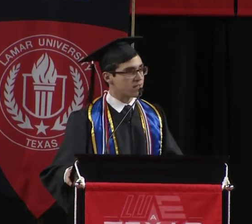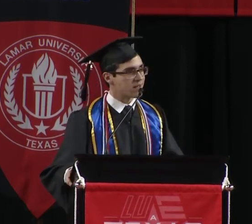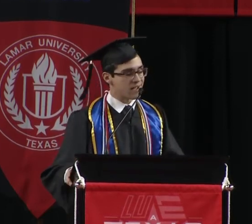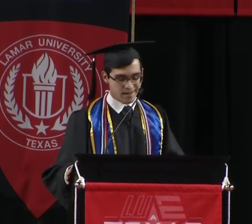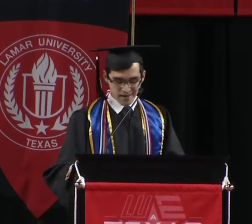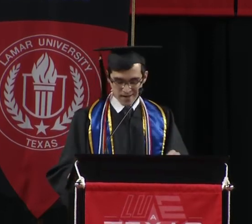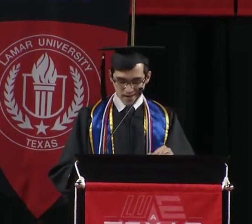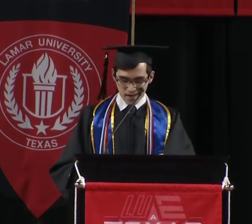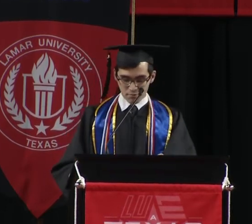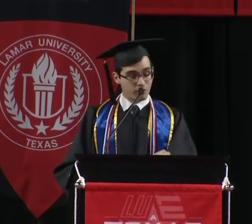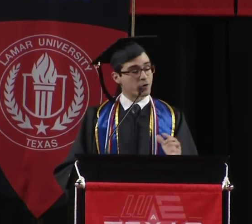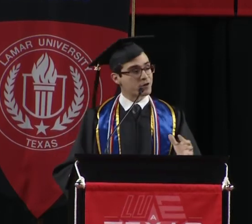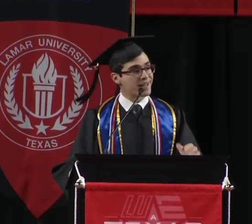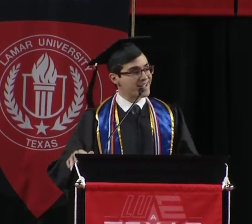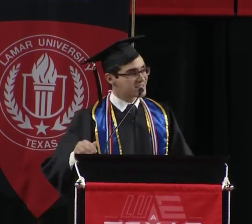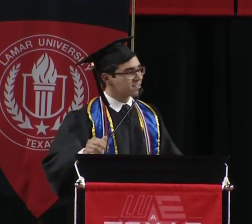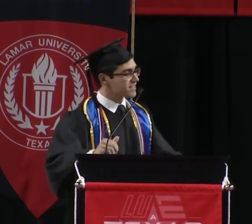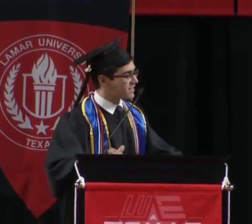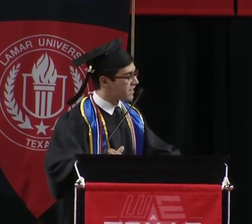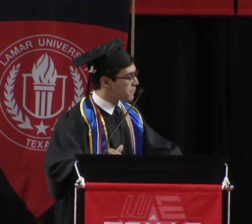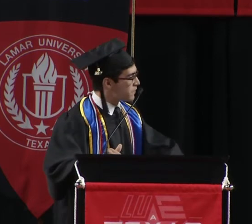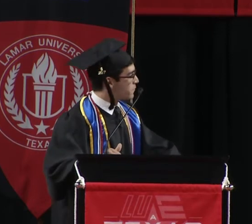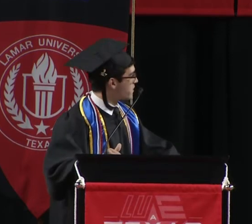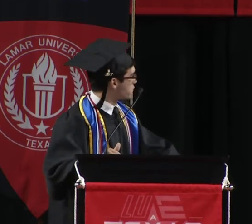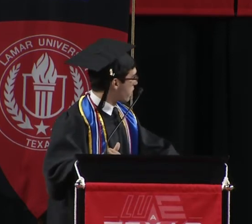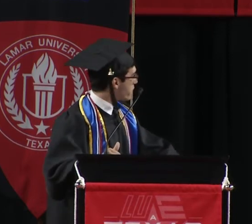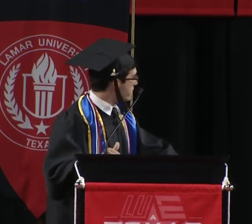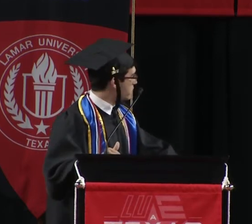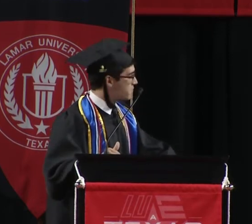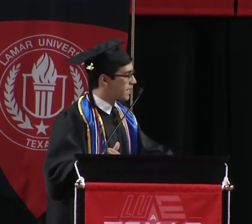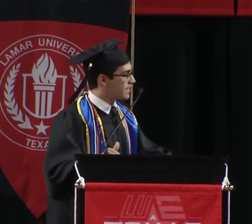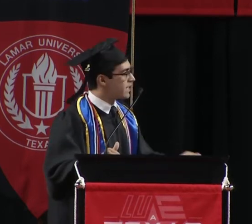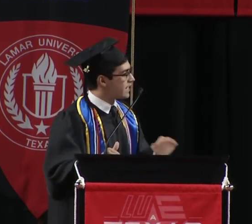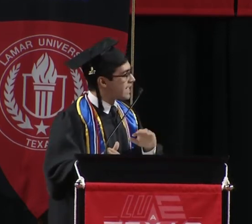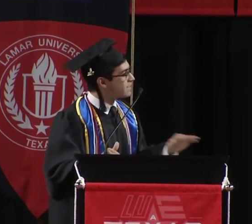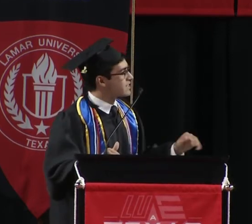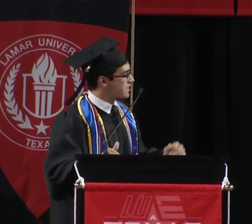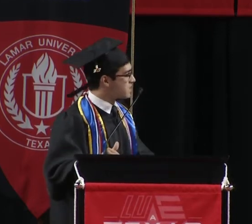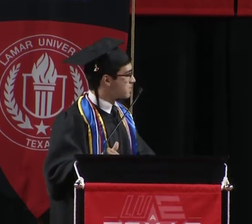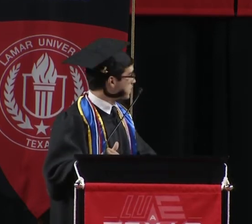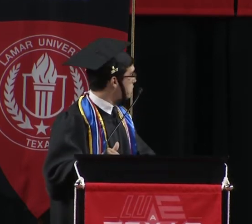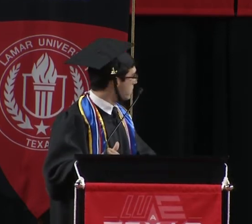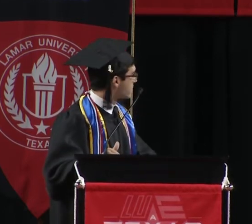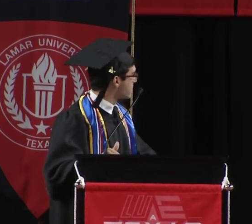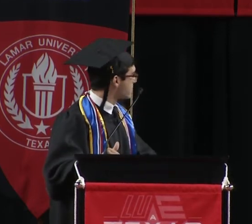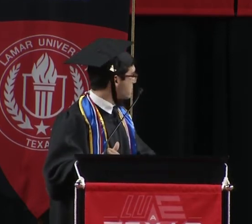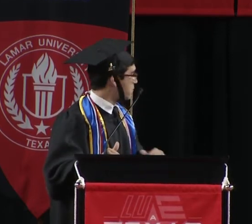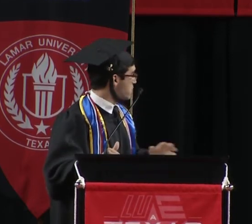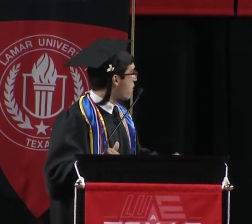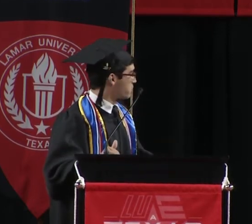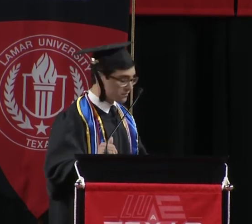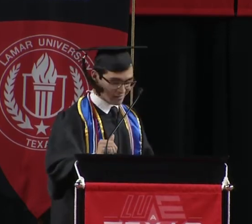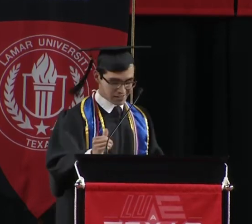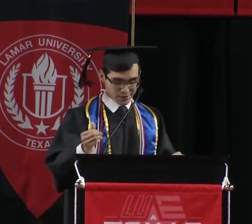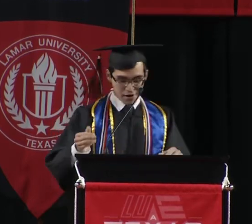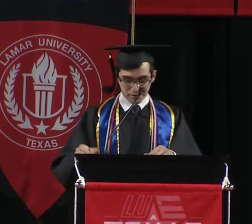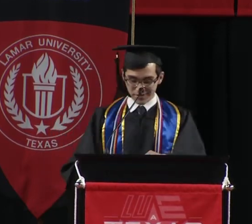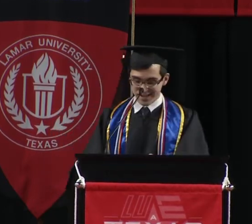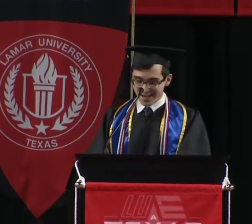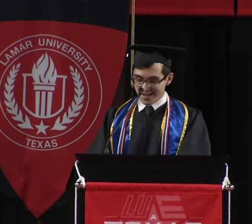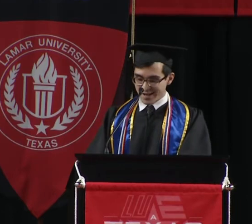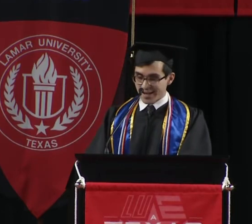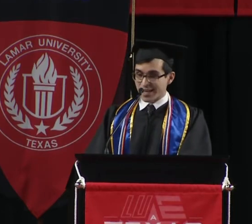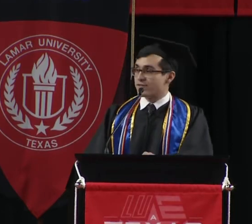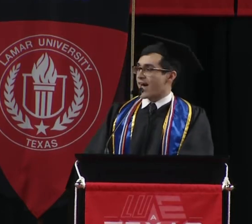with me until I die. Before your class, I really was drowning in an endless list of to-do lists. It was awful. It was